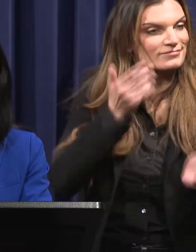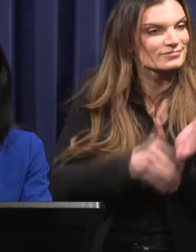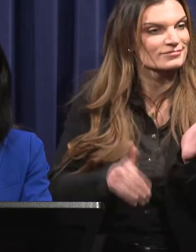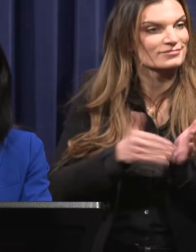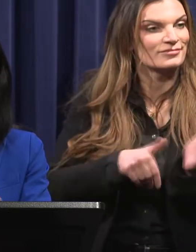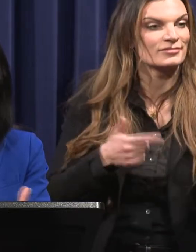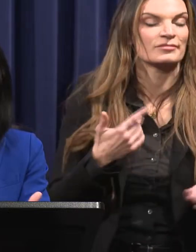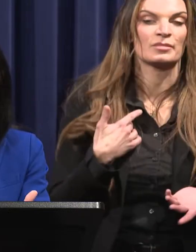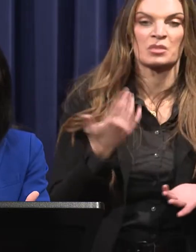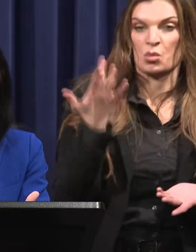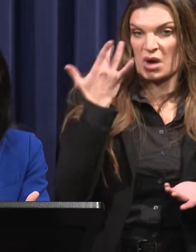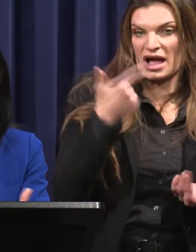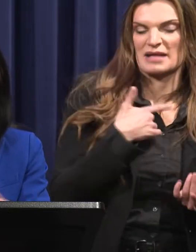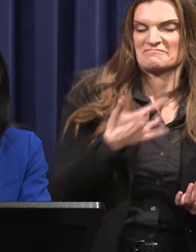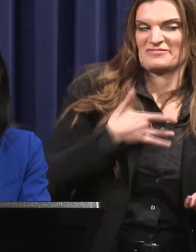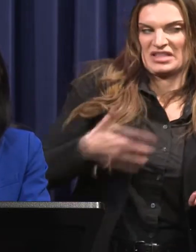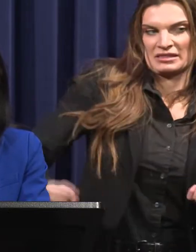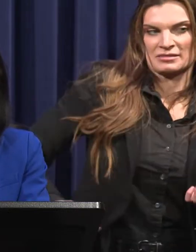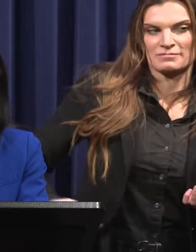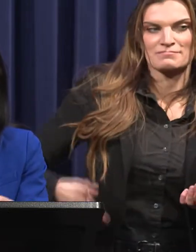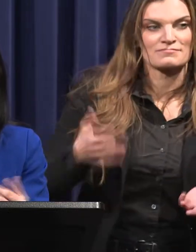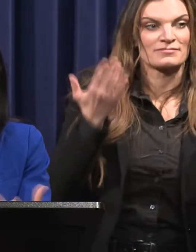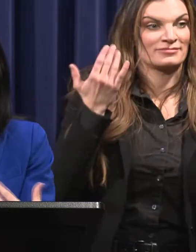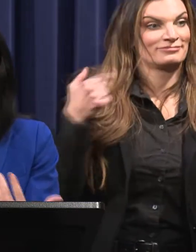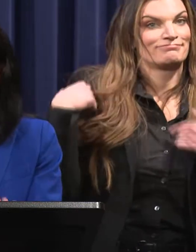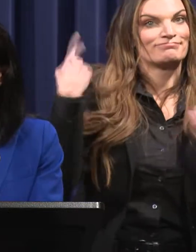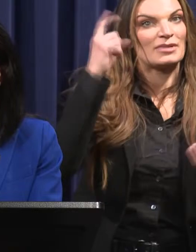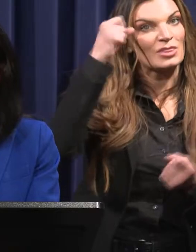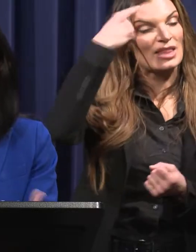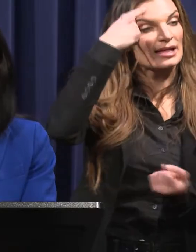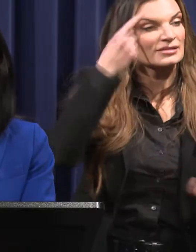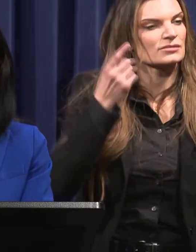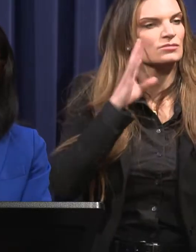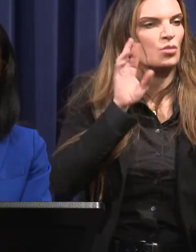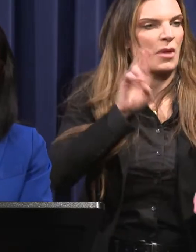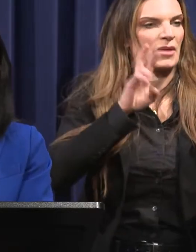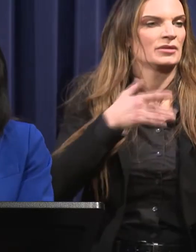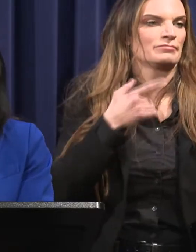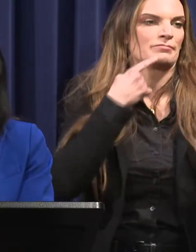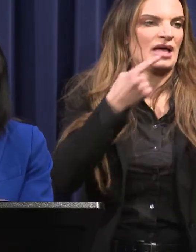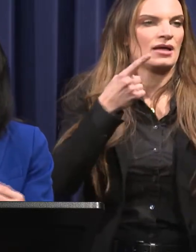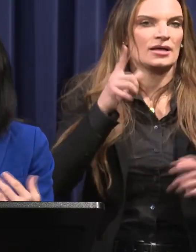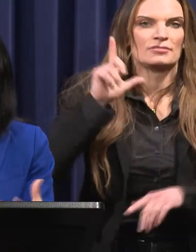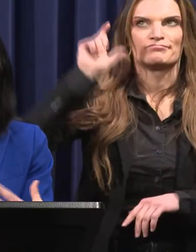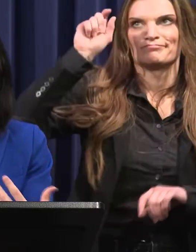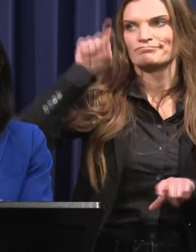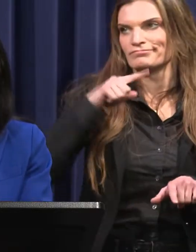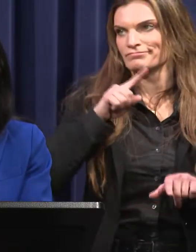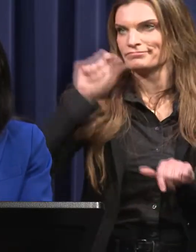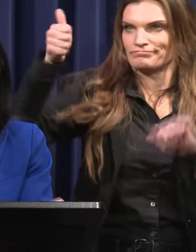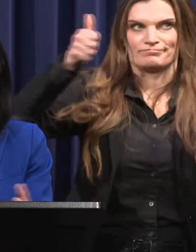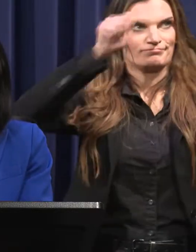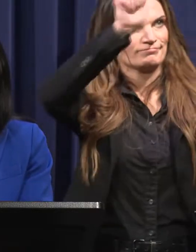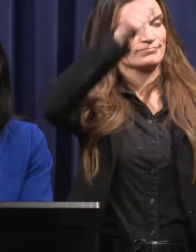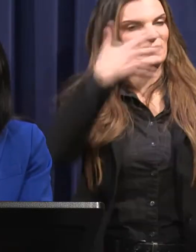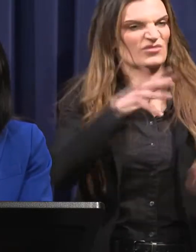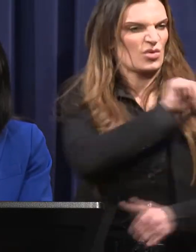in Lansing, you had Republicans who were in these positions of authority. So if you're going to try to influence